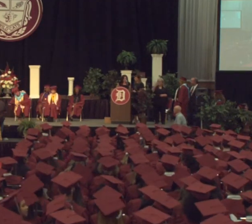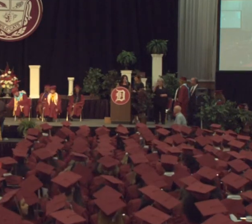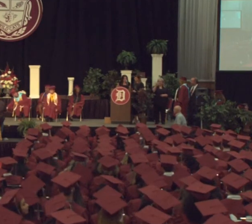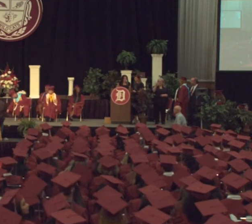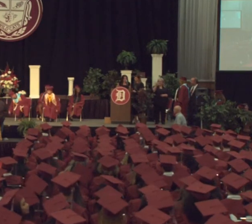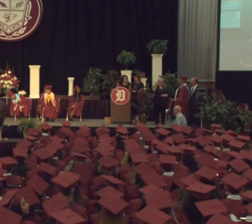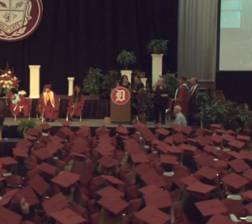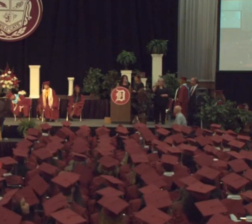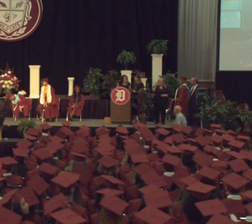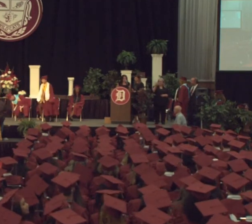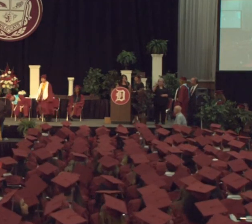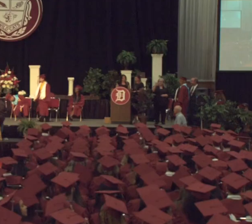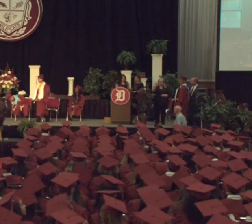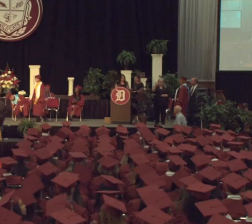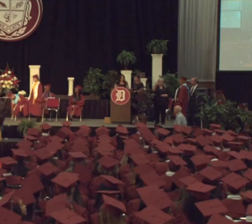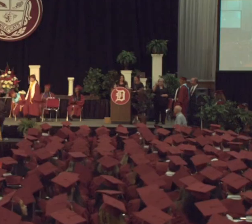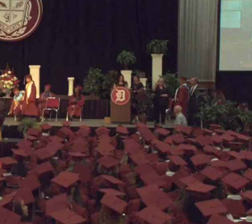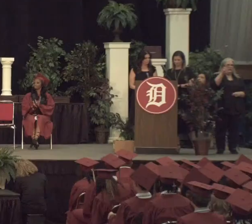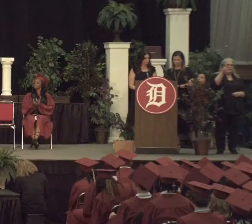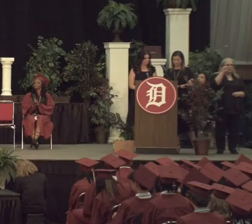Shula, summa cum laude.